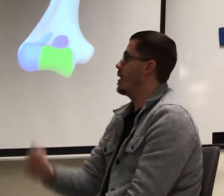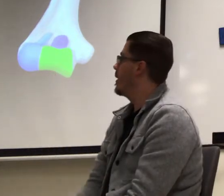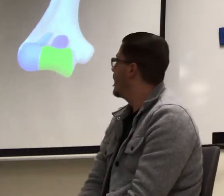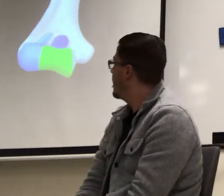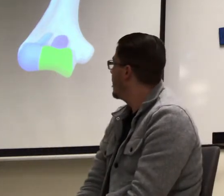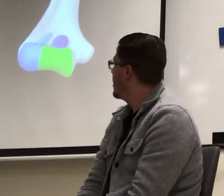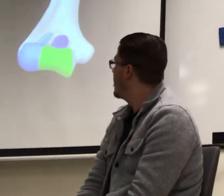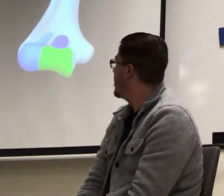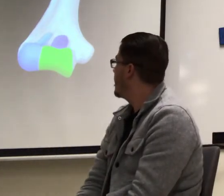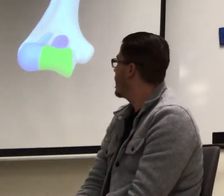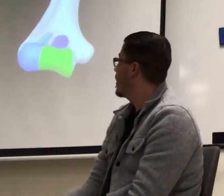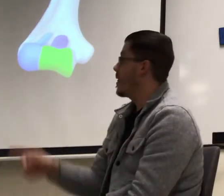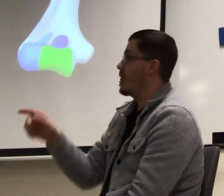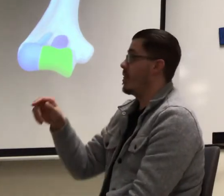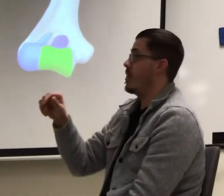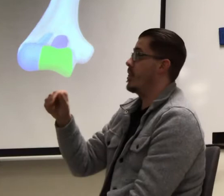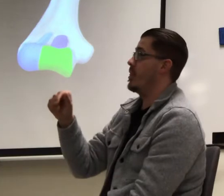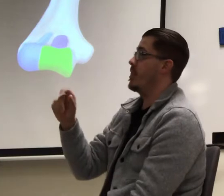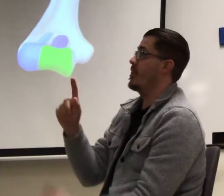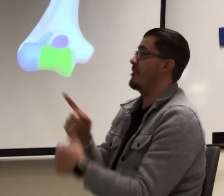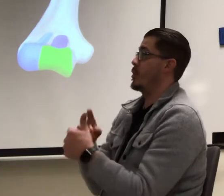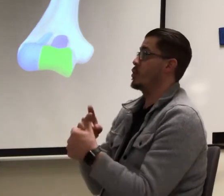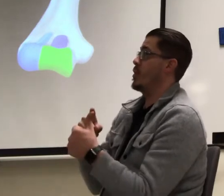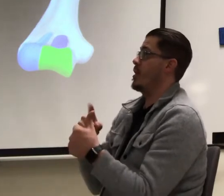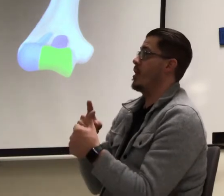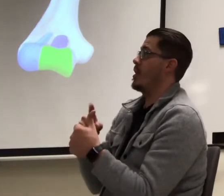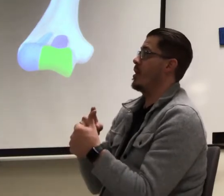The capitulum is ball-like.